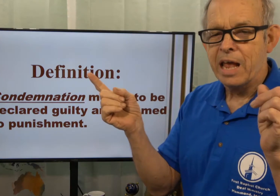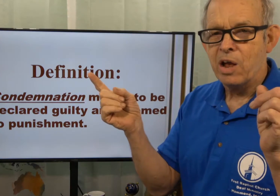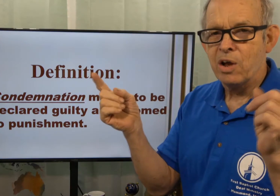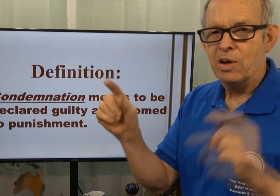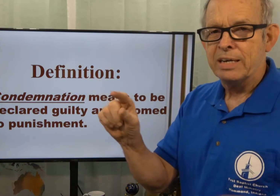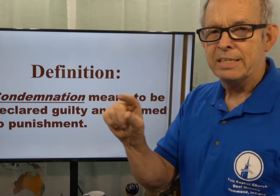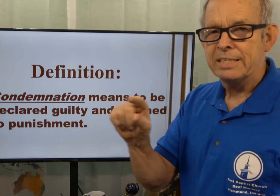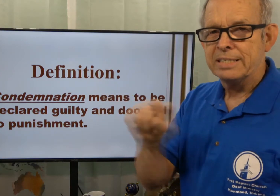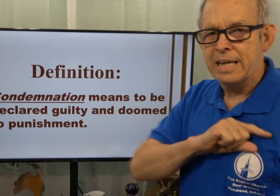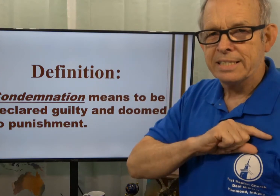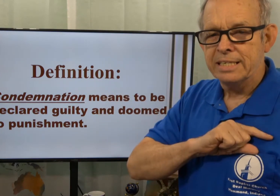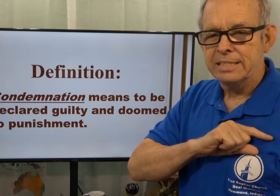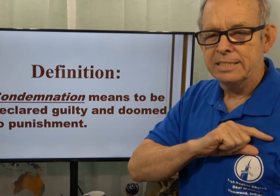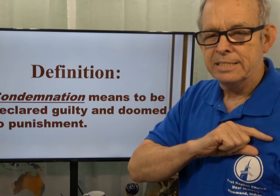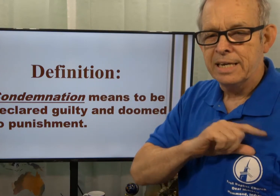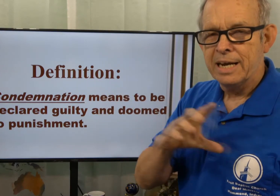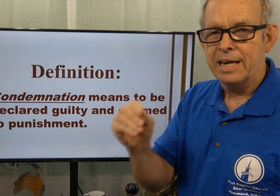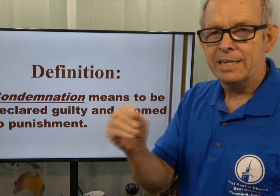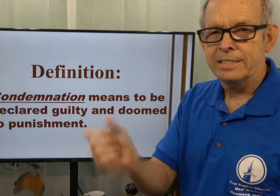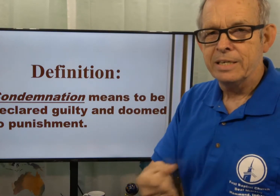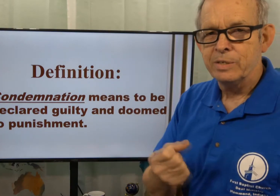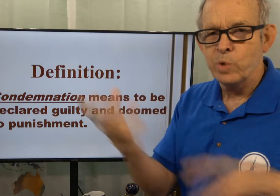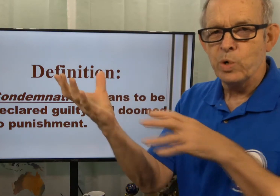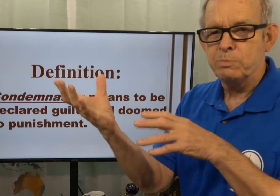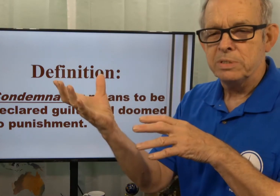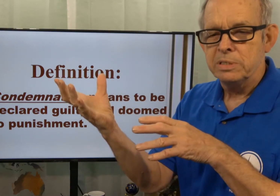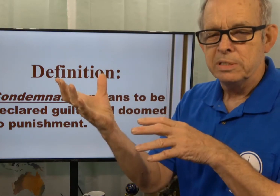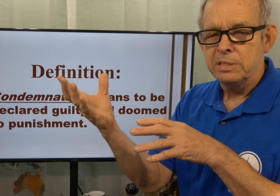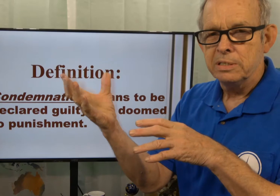declared guilty and doomed to